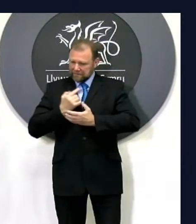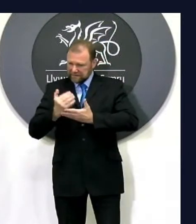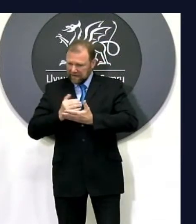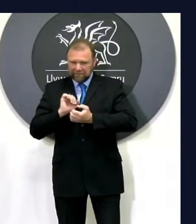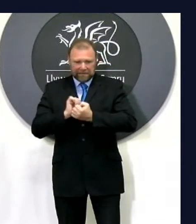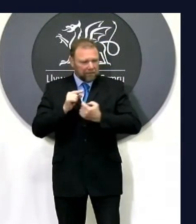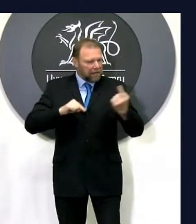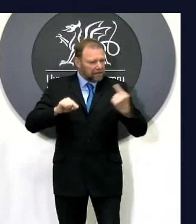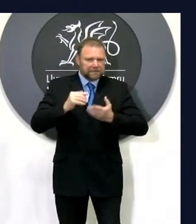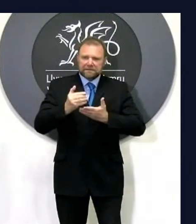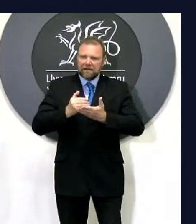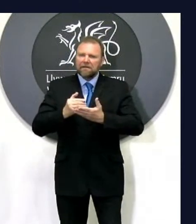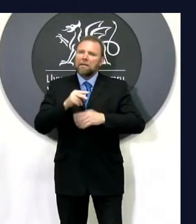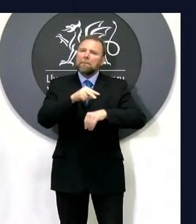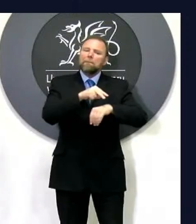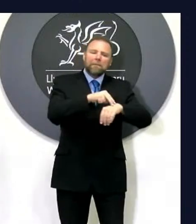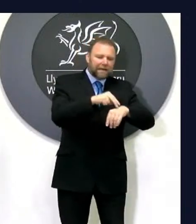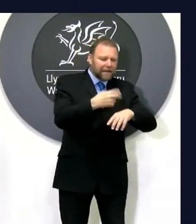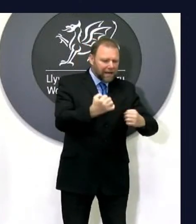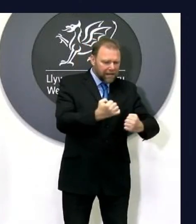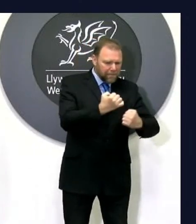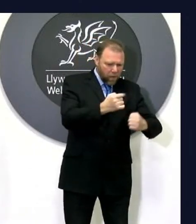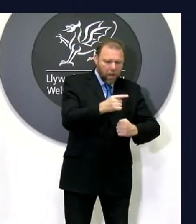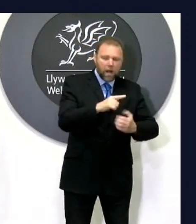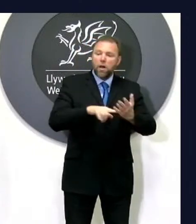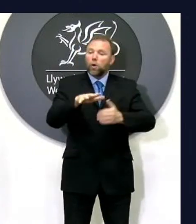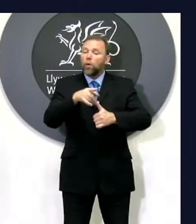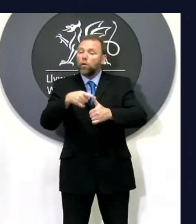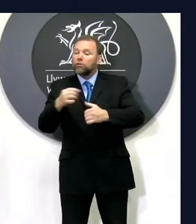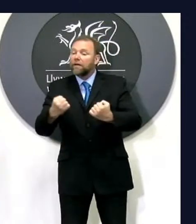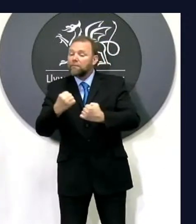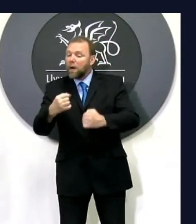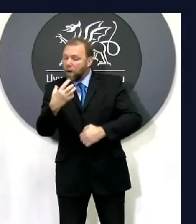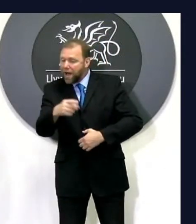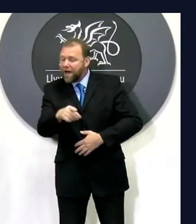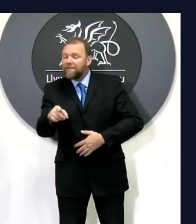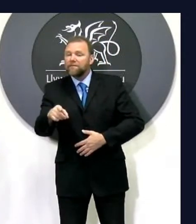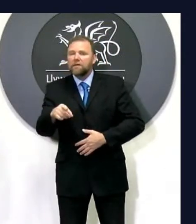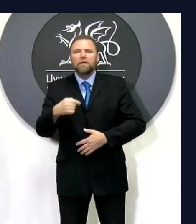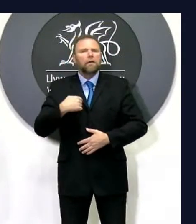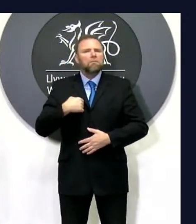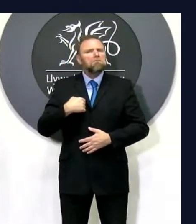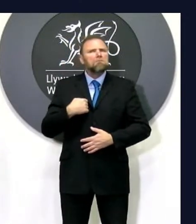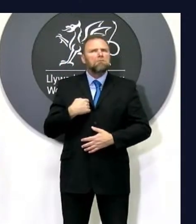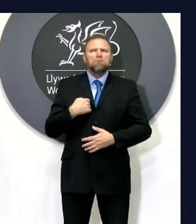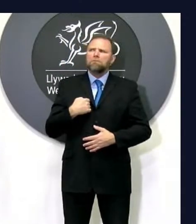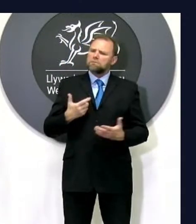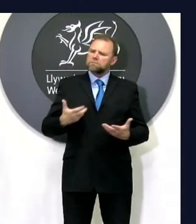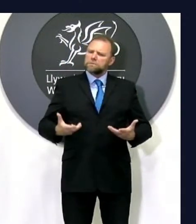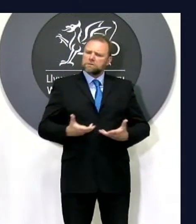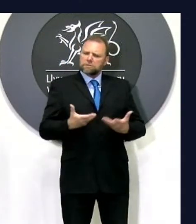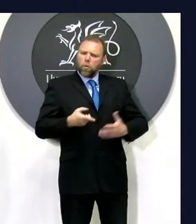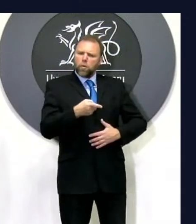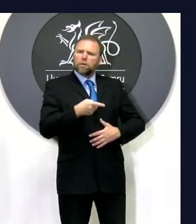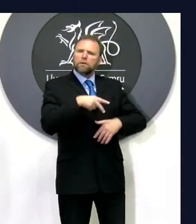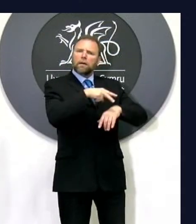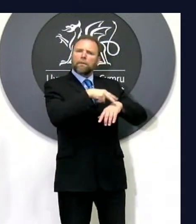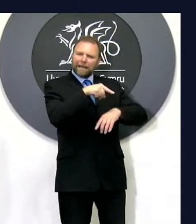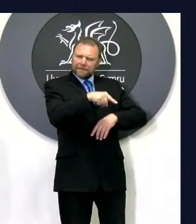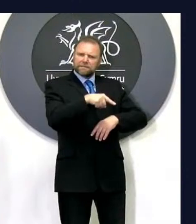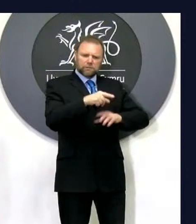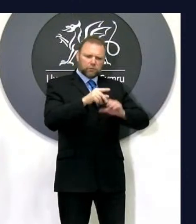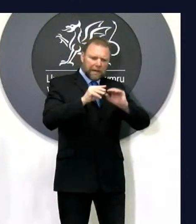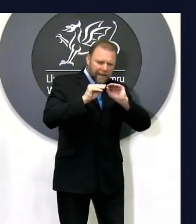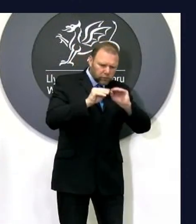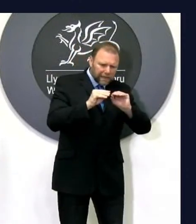have powers, local authorities have powers. I'm a strong supporter of the approach that the police have taken in educating, persuading